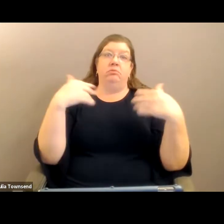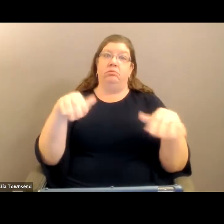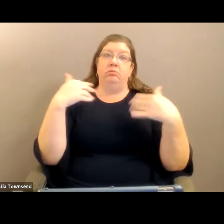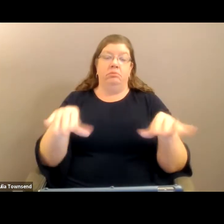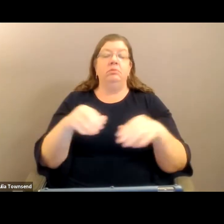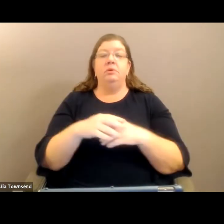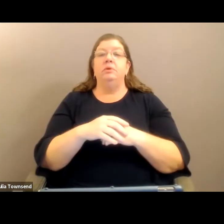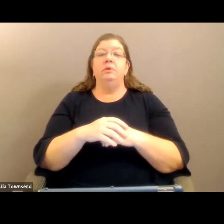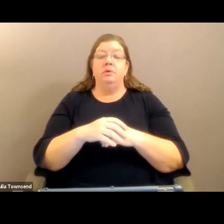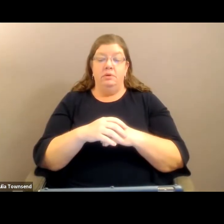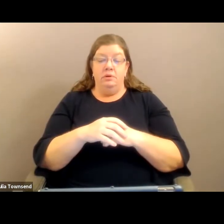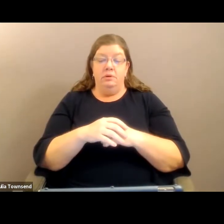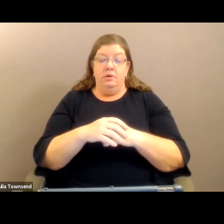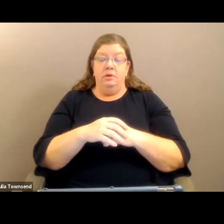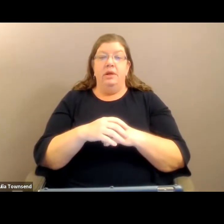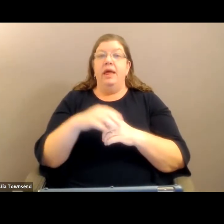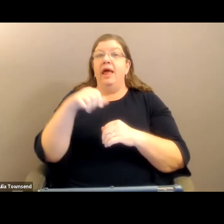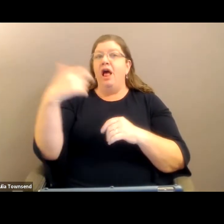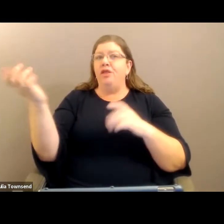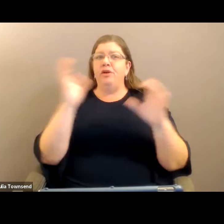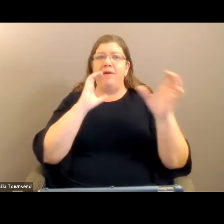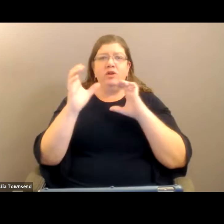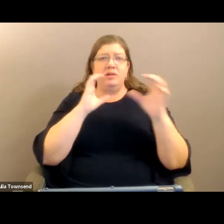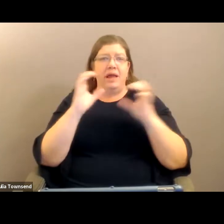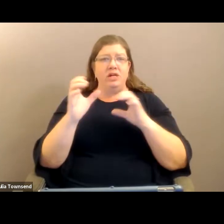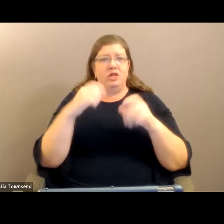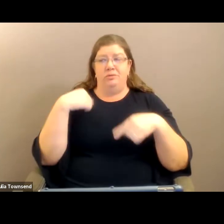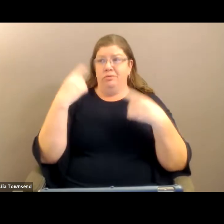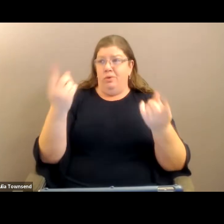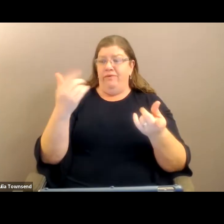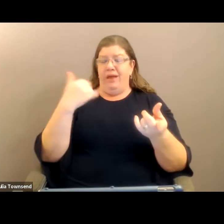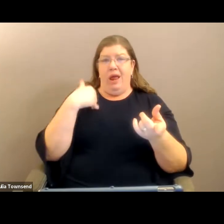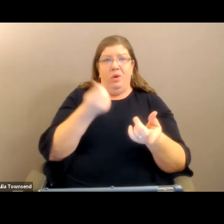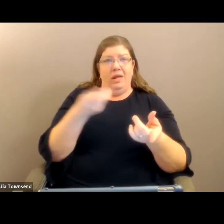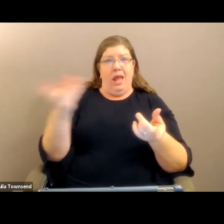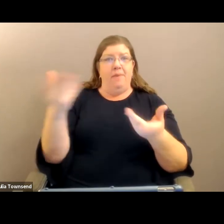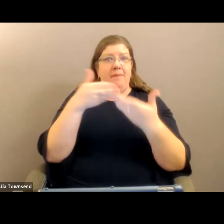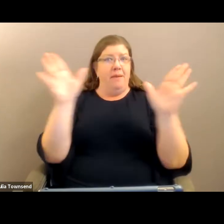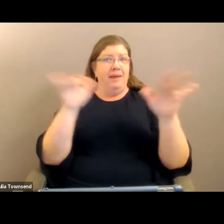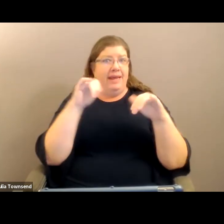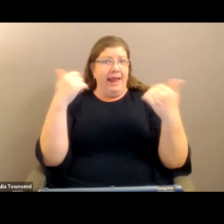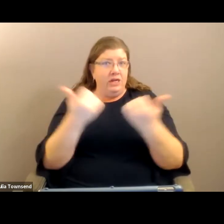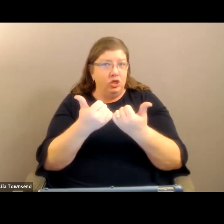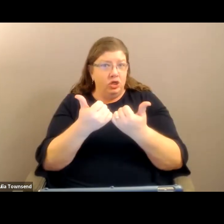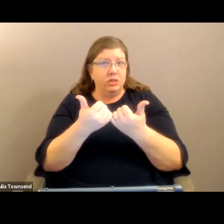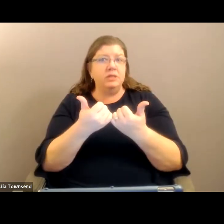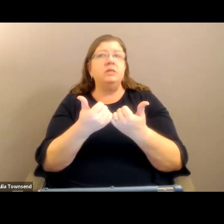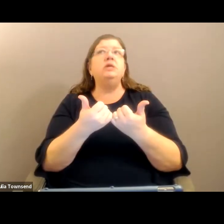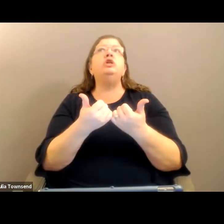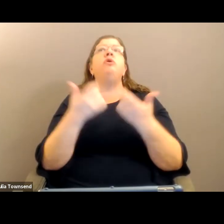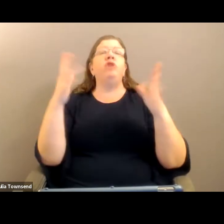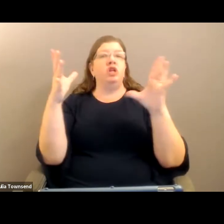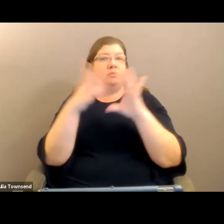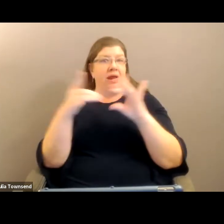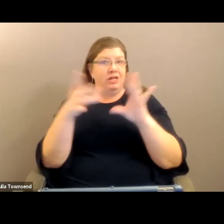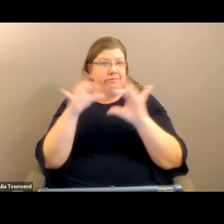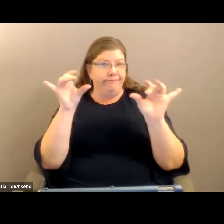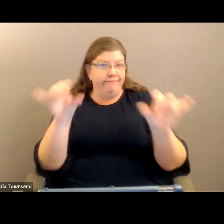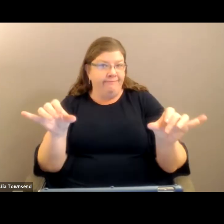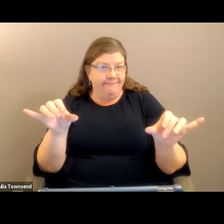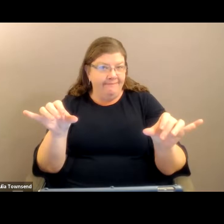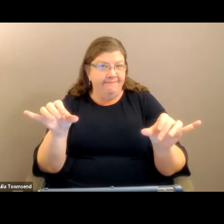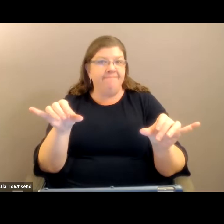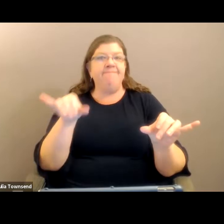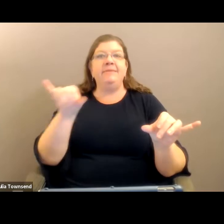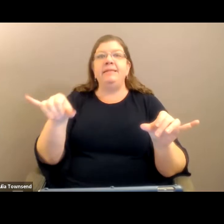And in other conversations that we've had with a couple of public agencies, we have mentioned this, and this is